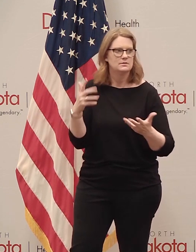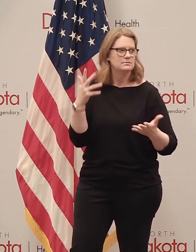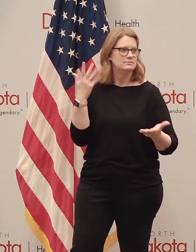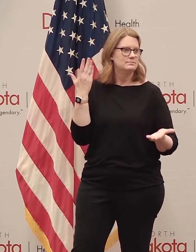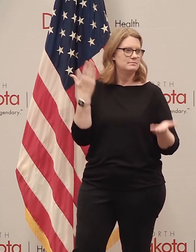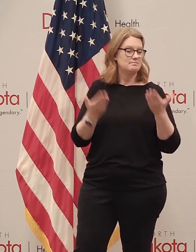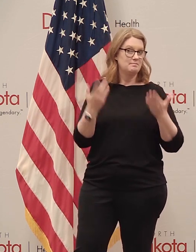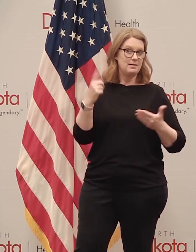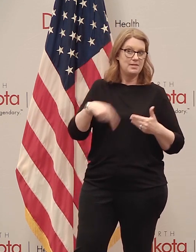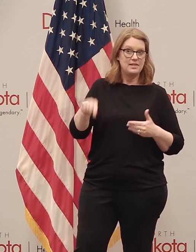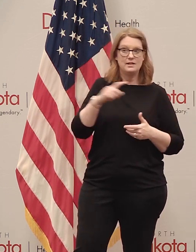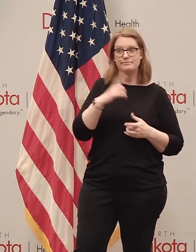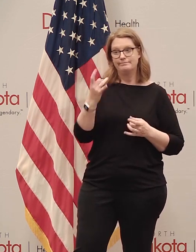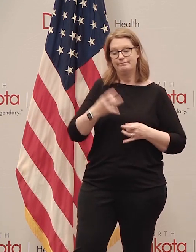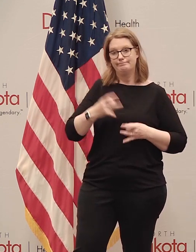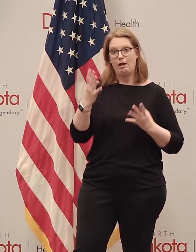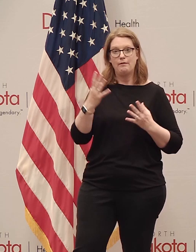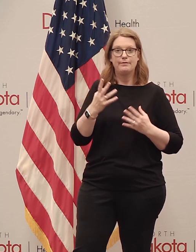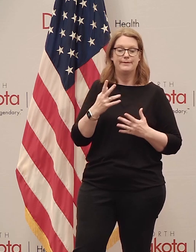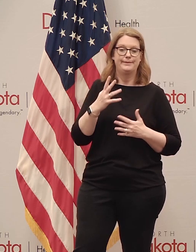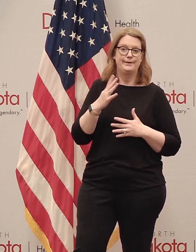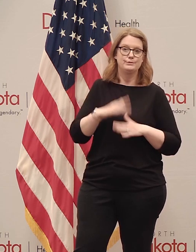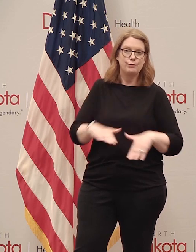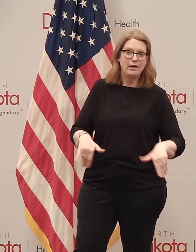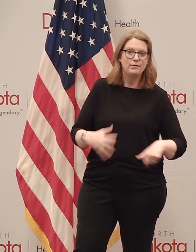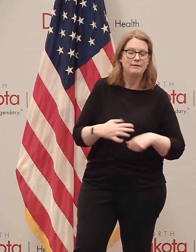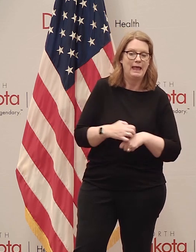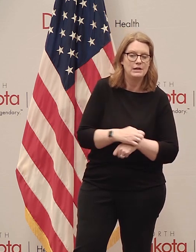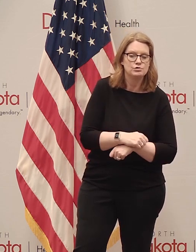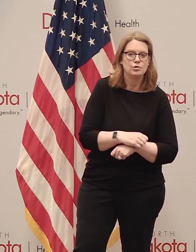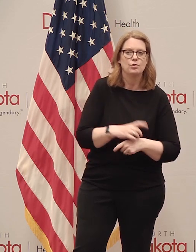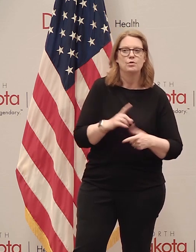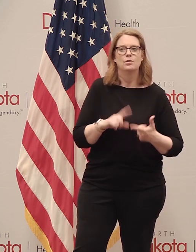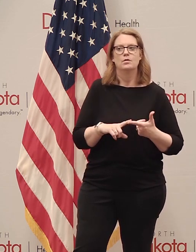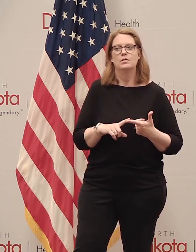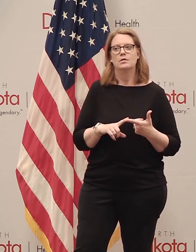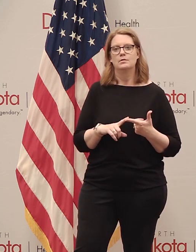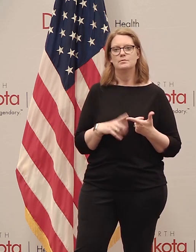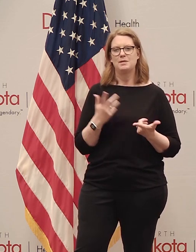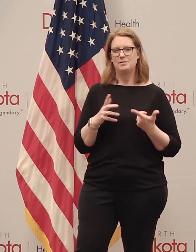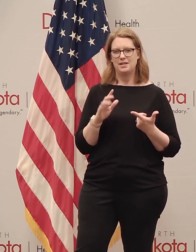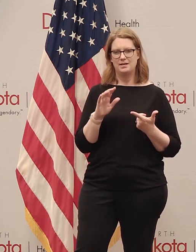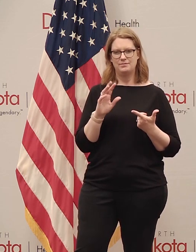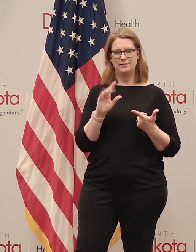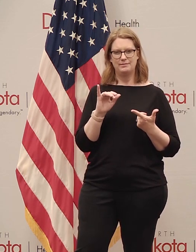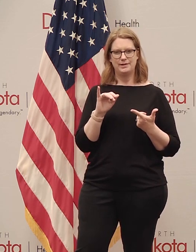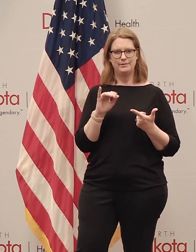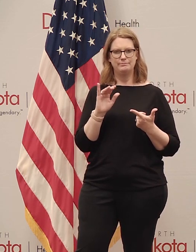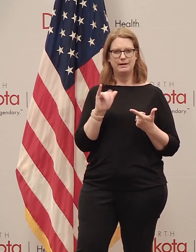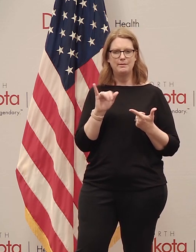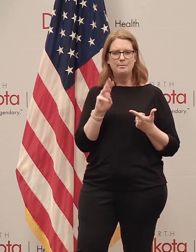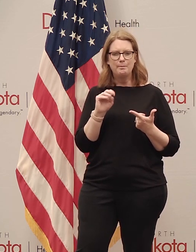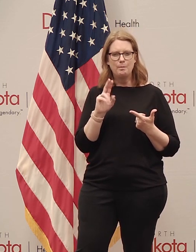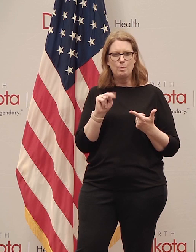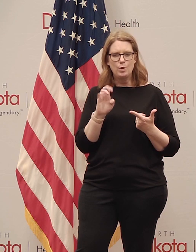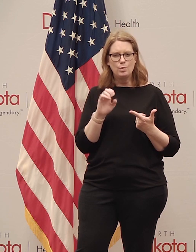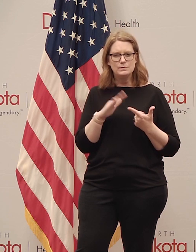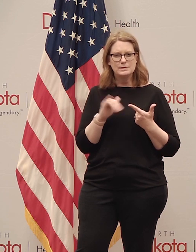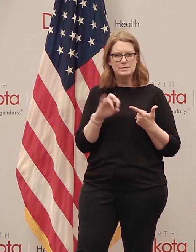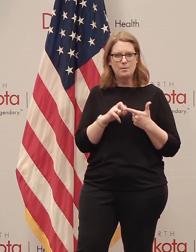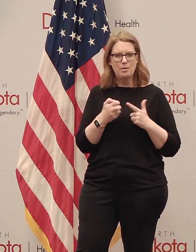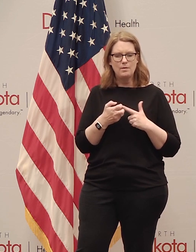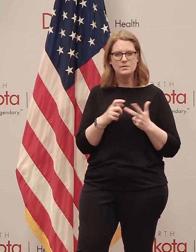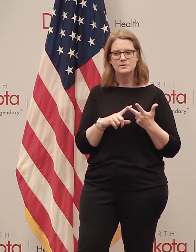through, tragedy of childhood cancer. They may have other underlying issues. You could have, someone who's